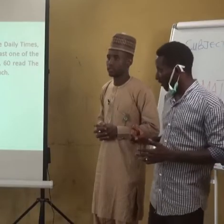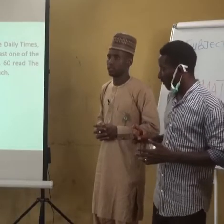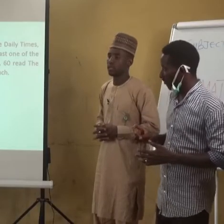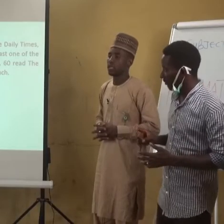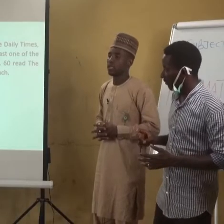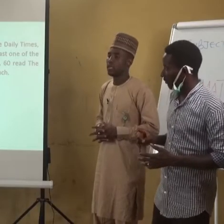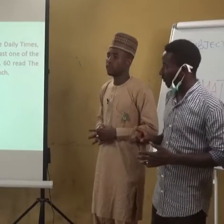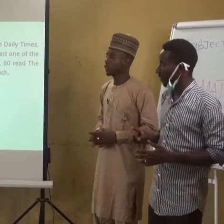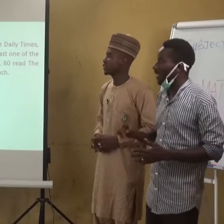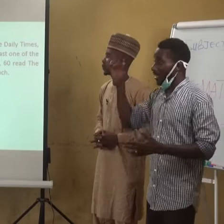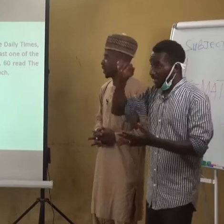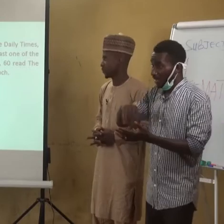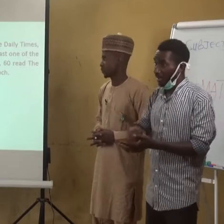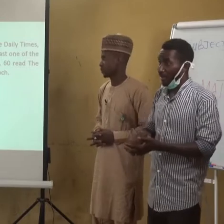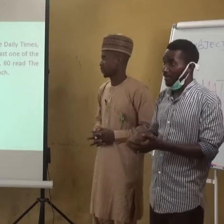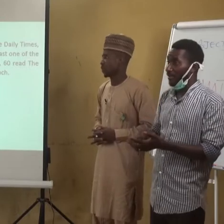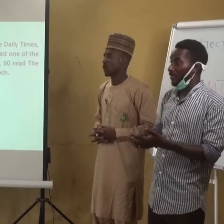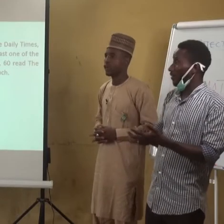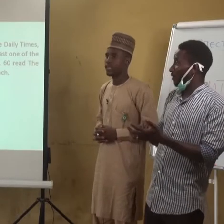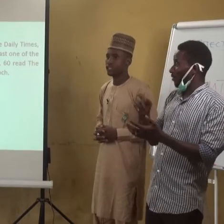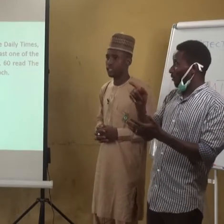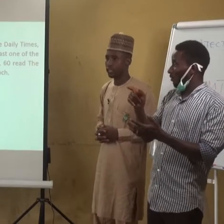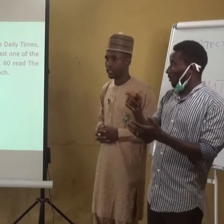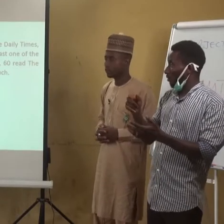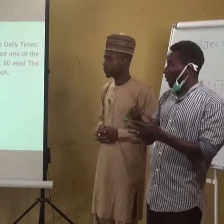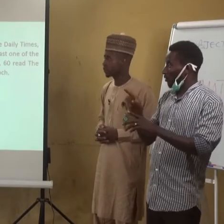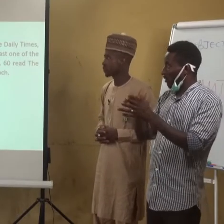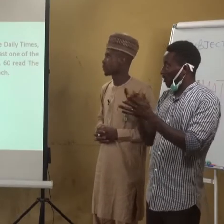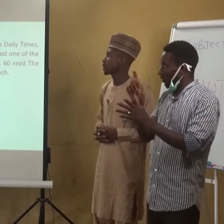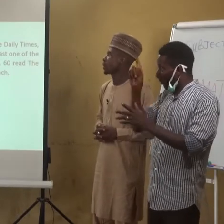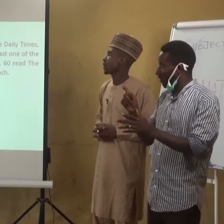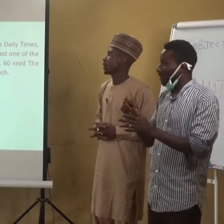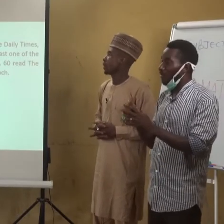papers. If 75 read the Daily Times